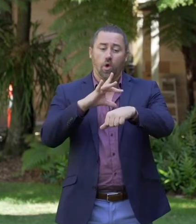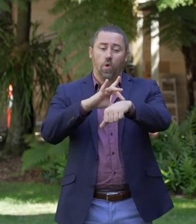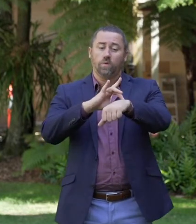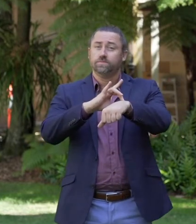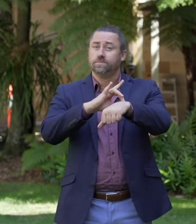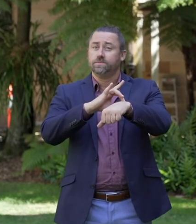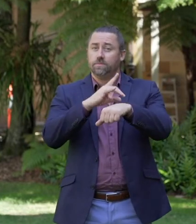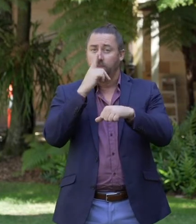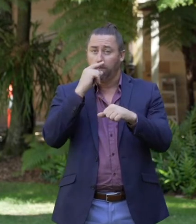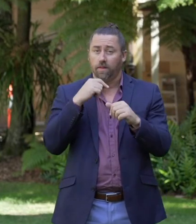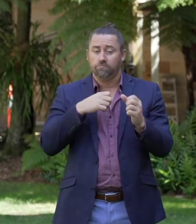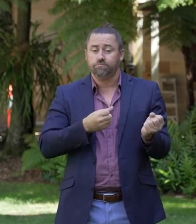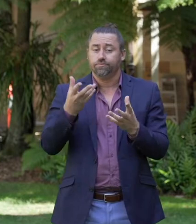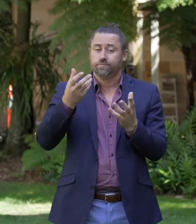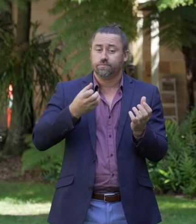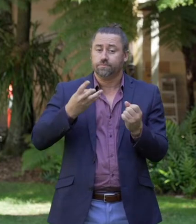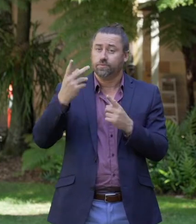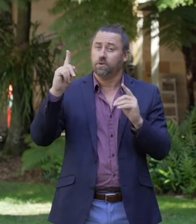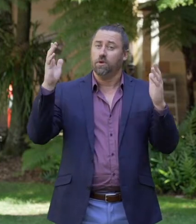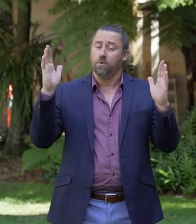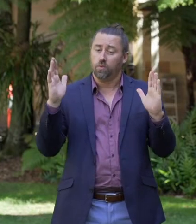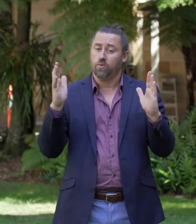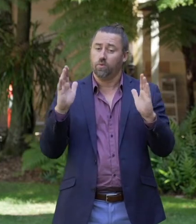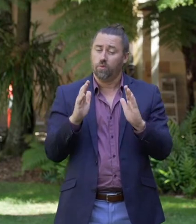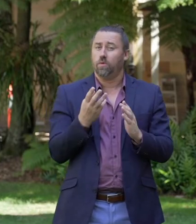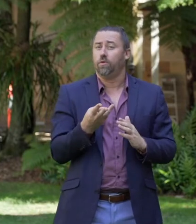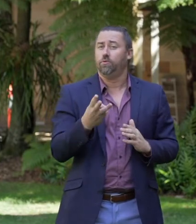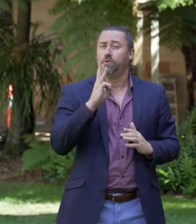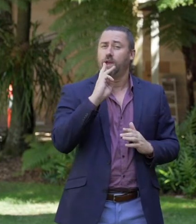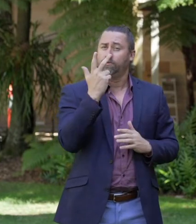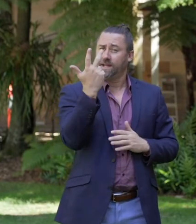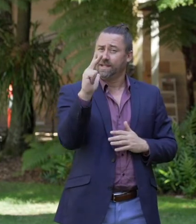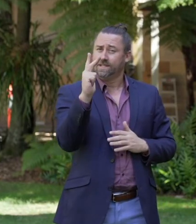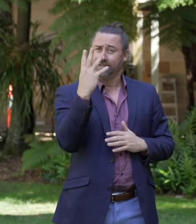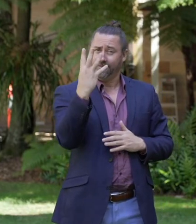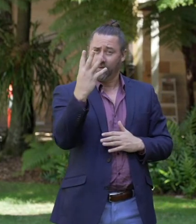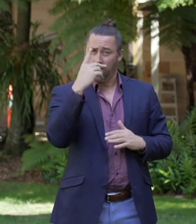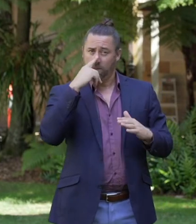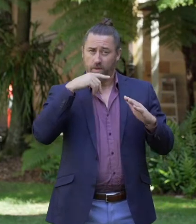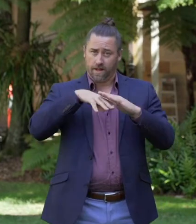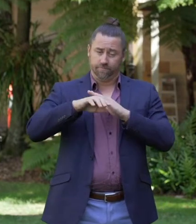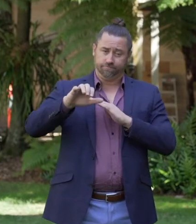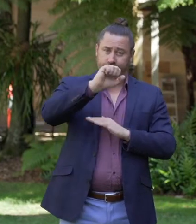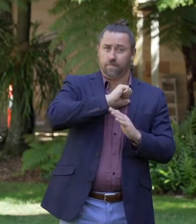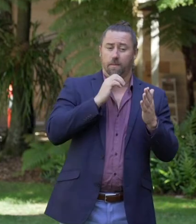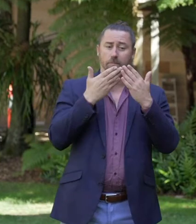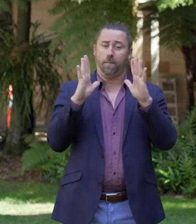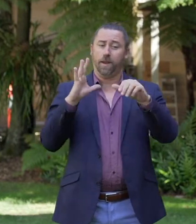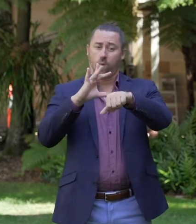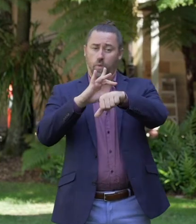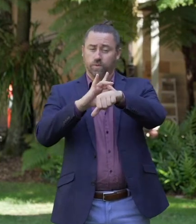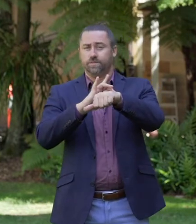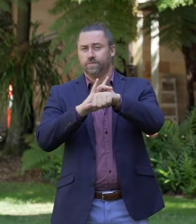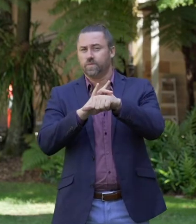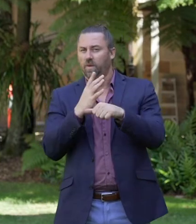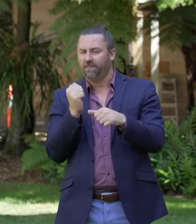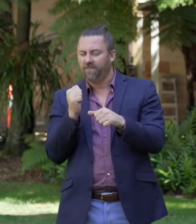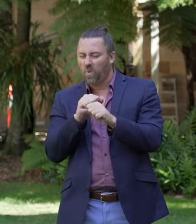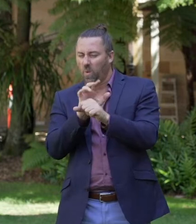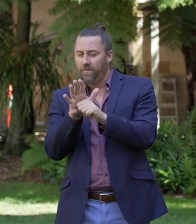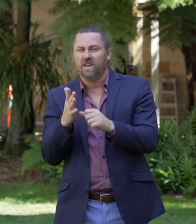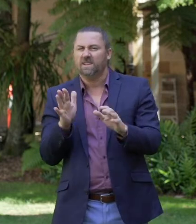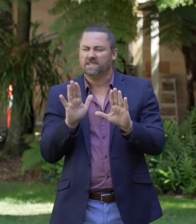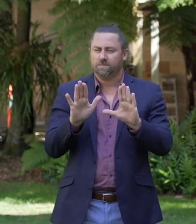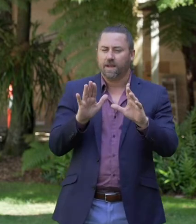hospitalisations, it's stable at the moment. We have 384 people in our public hospitals being treated for COVID-19, about the